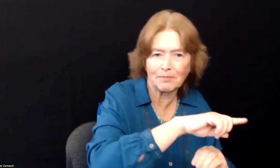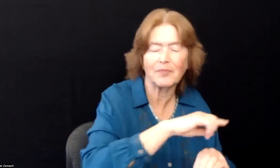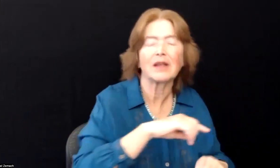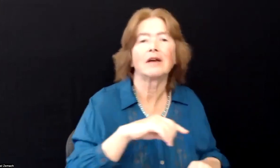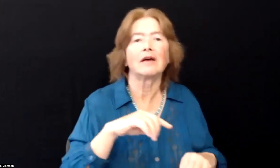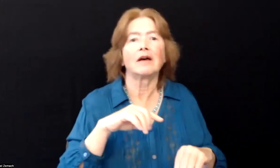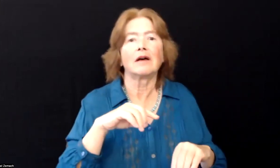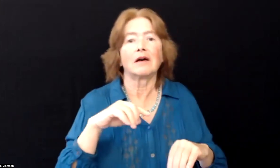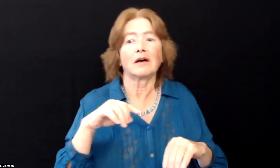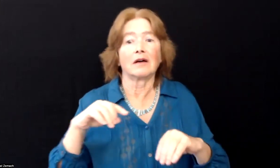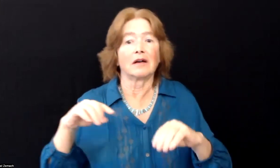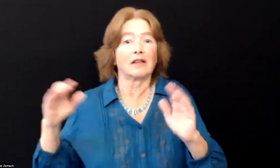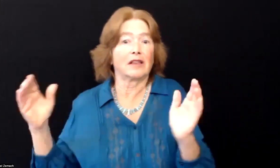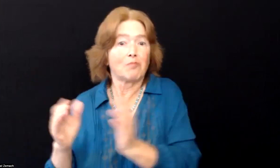schools compared to